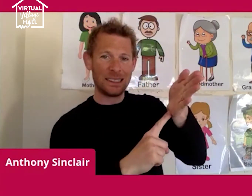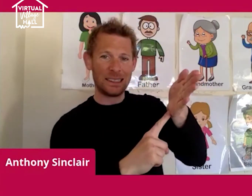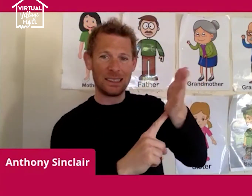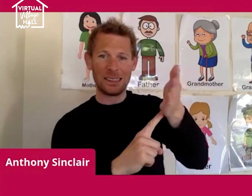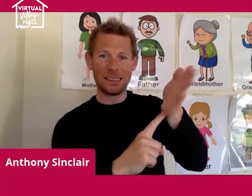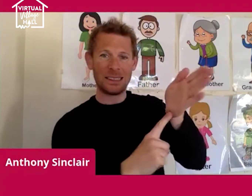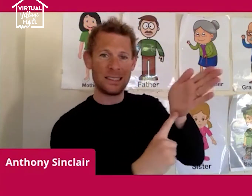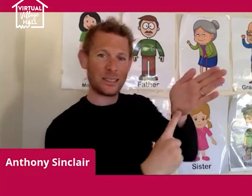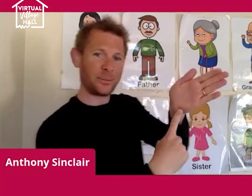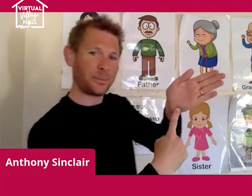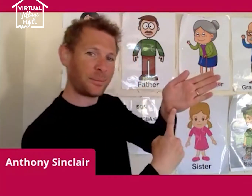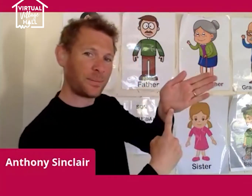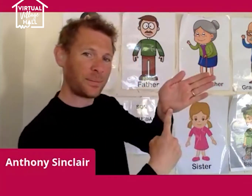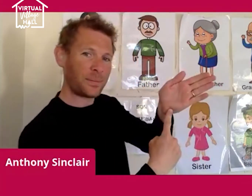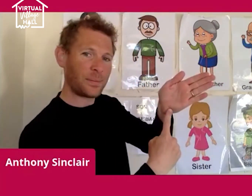T,